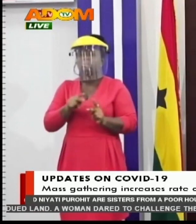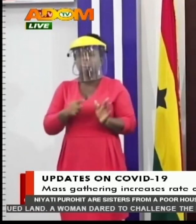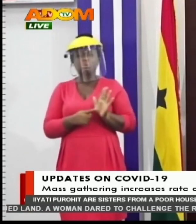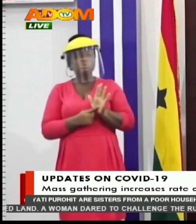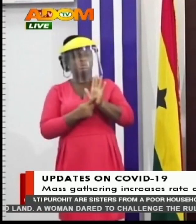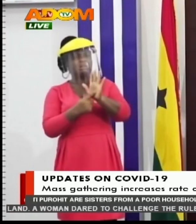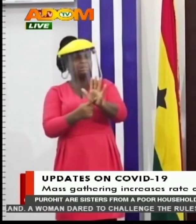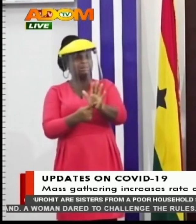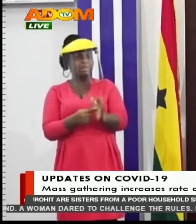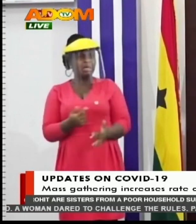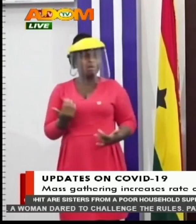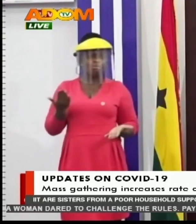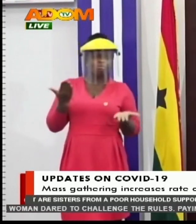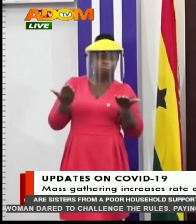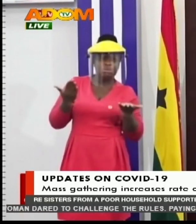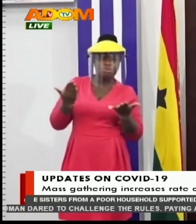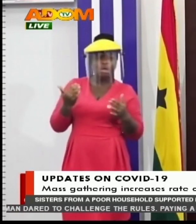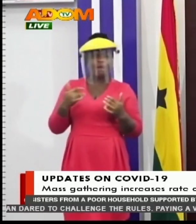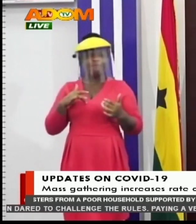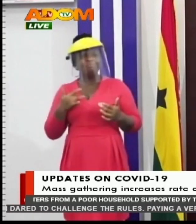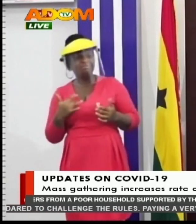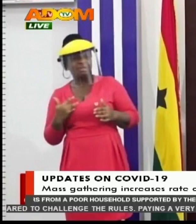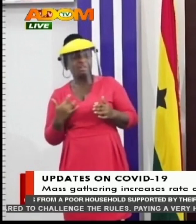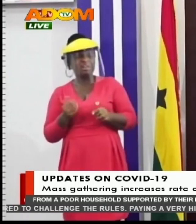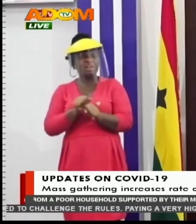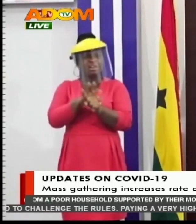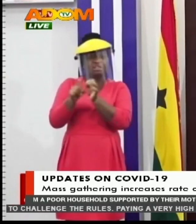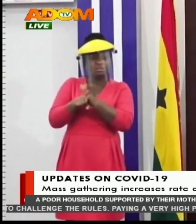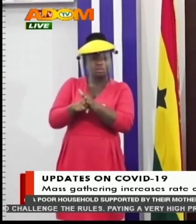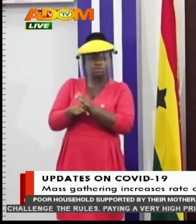unwell, you make contact for assistance.